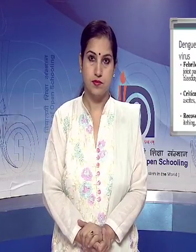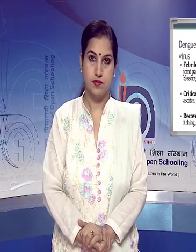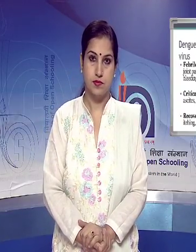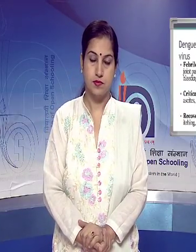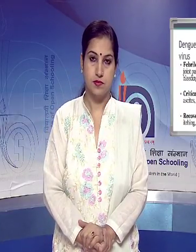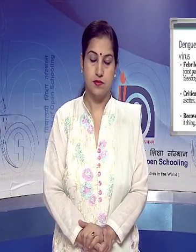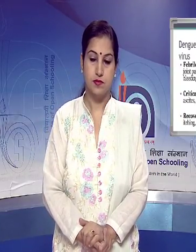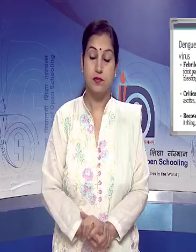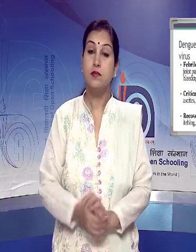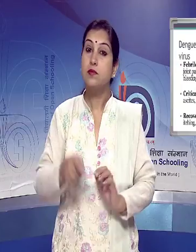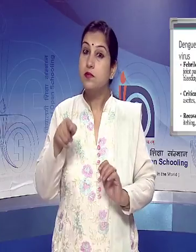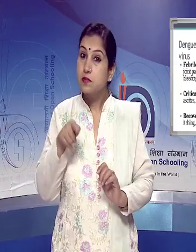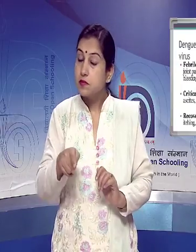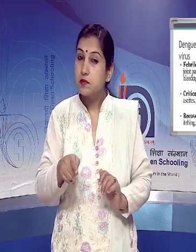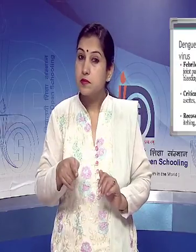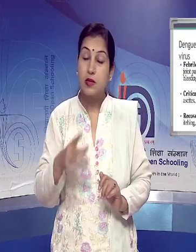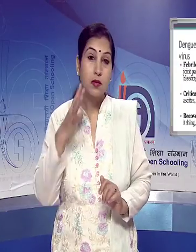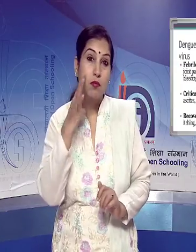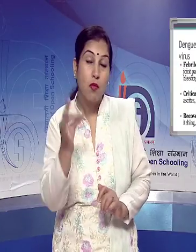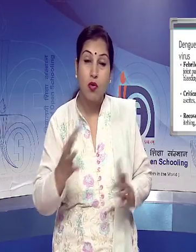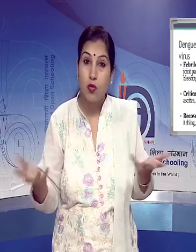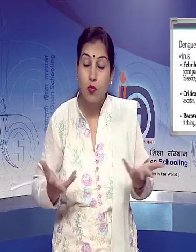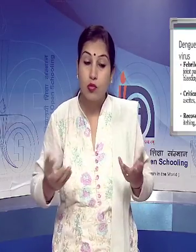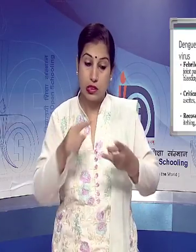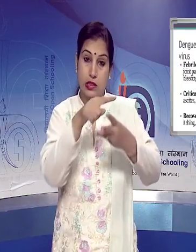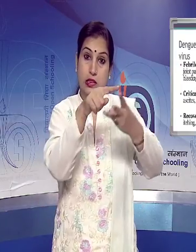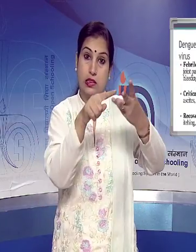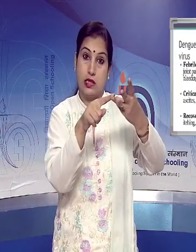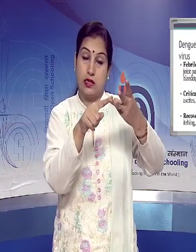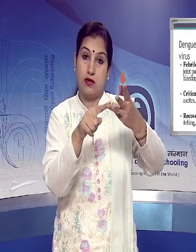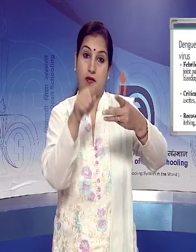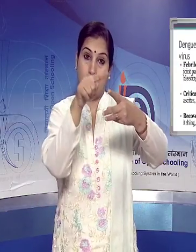It has mainly 3 phases.